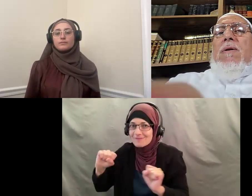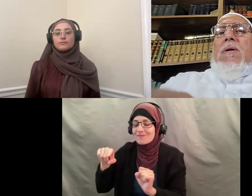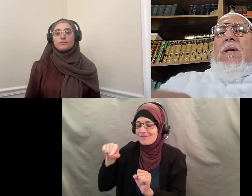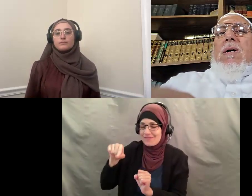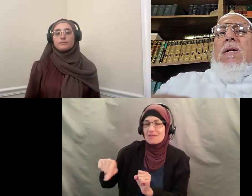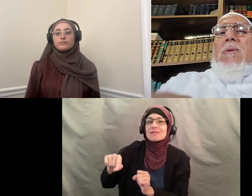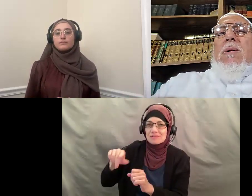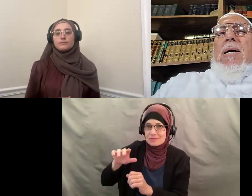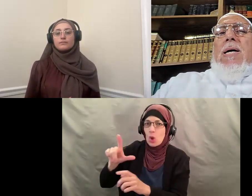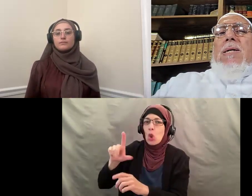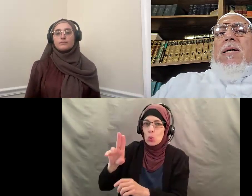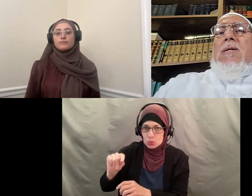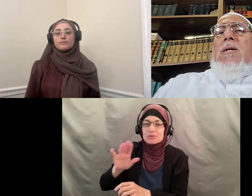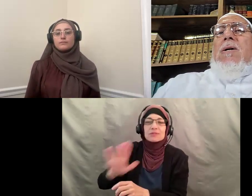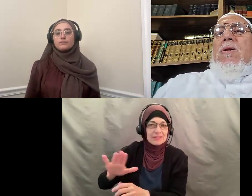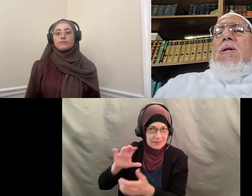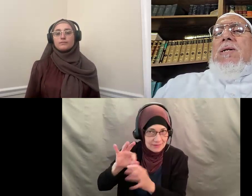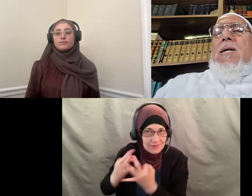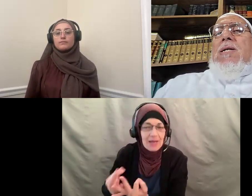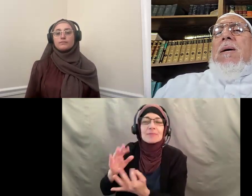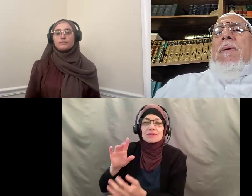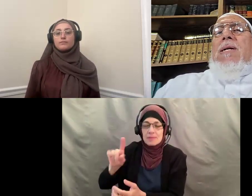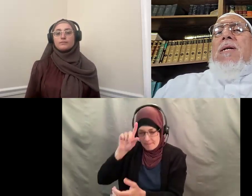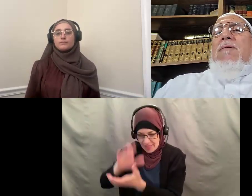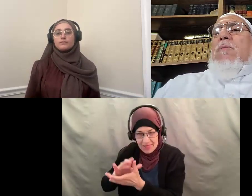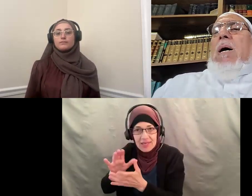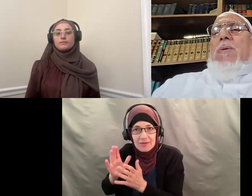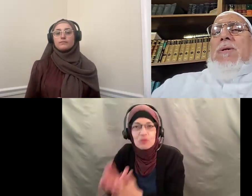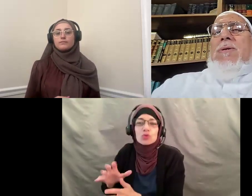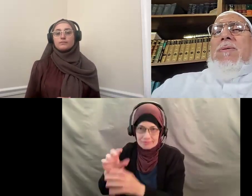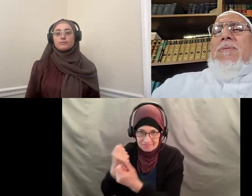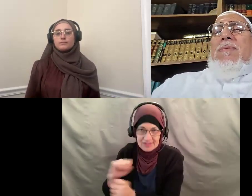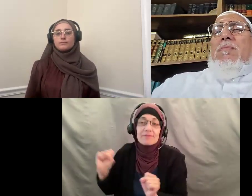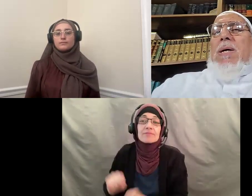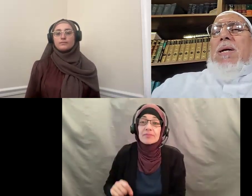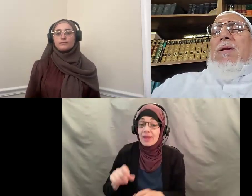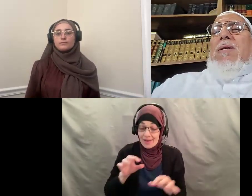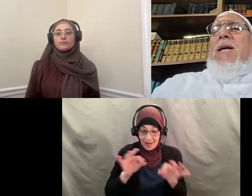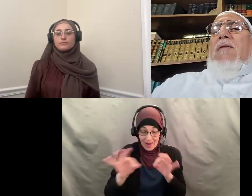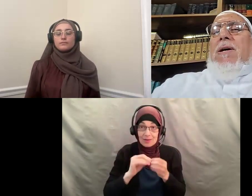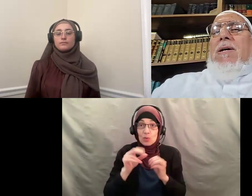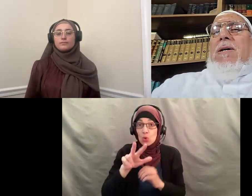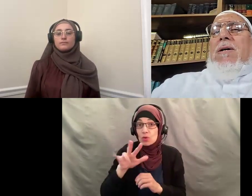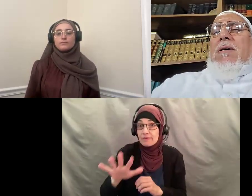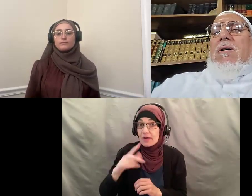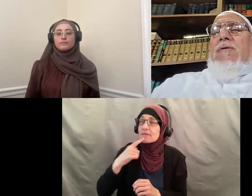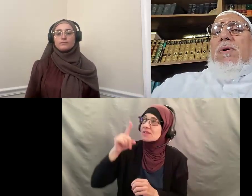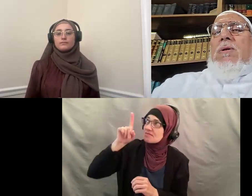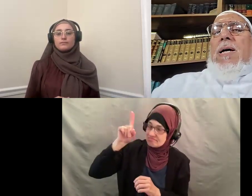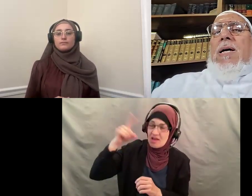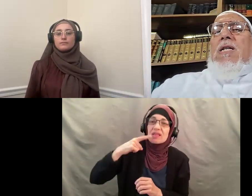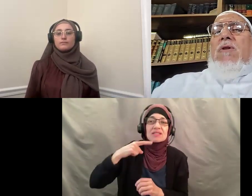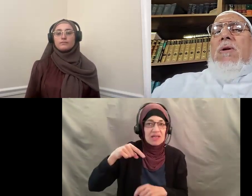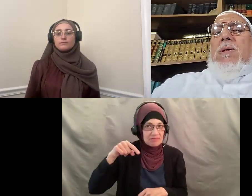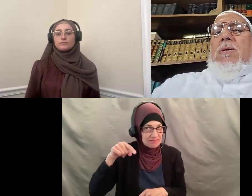35, Allah subhanahu wa ta'ala says, this is a blessing from ours, meaning the saving of